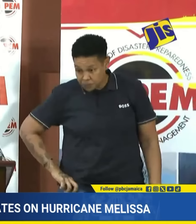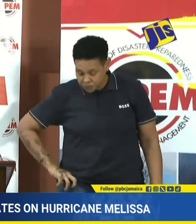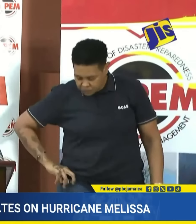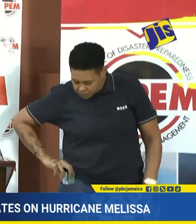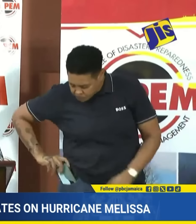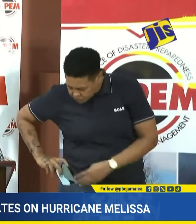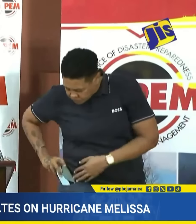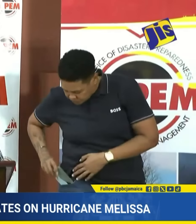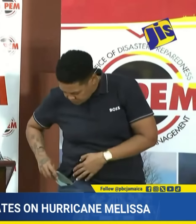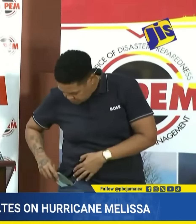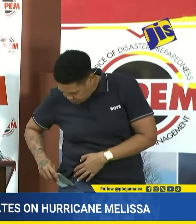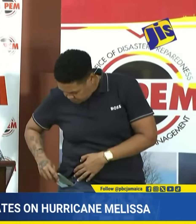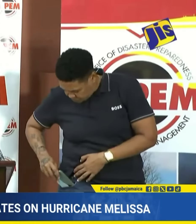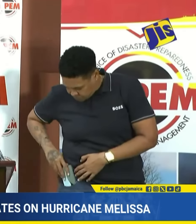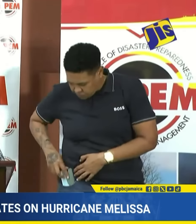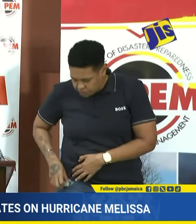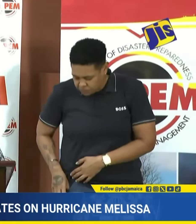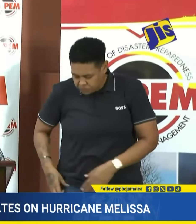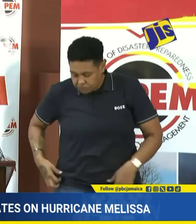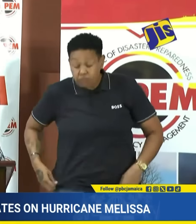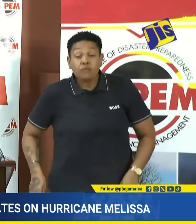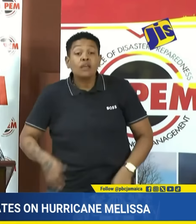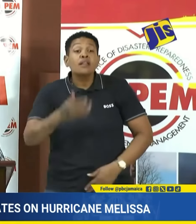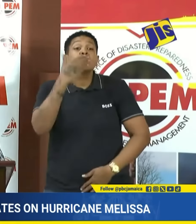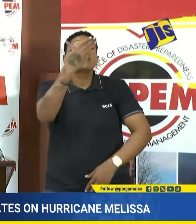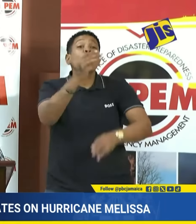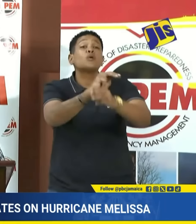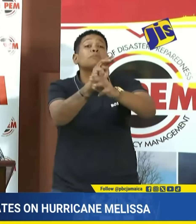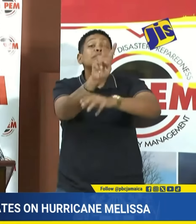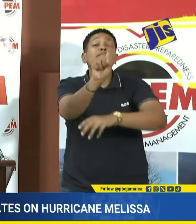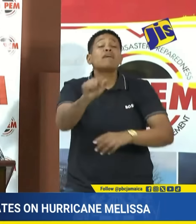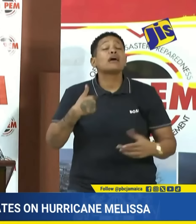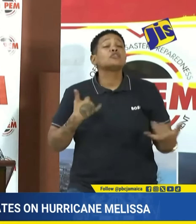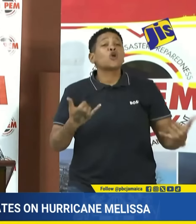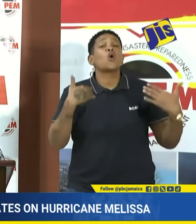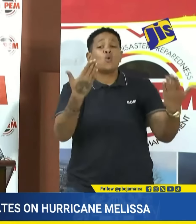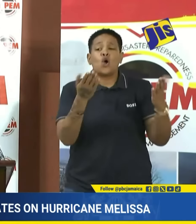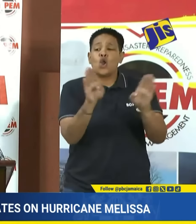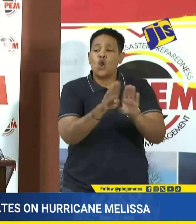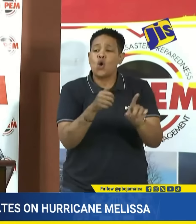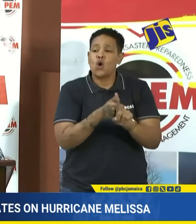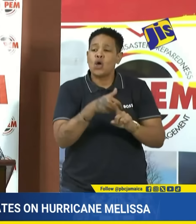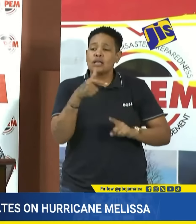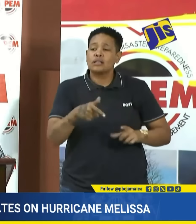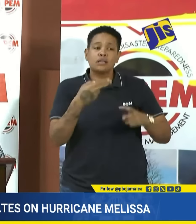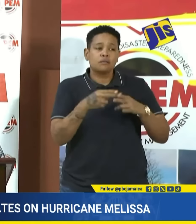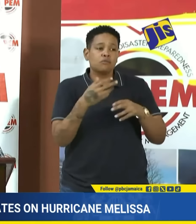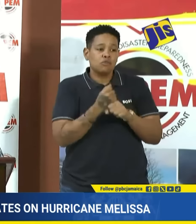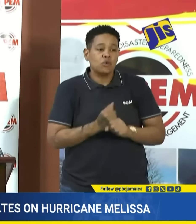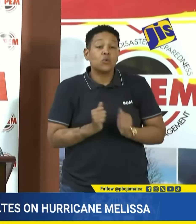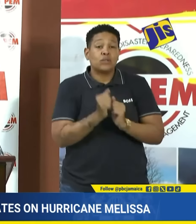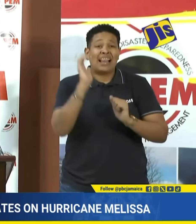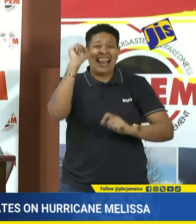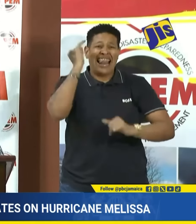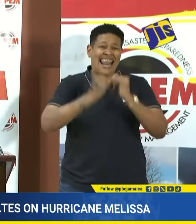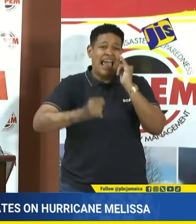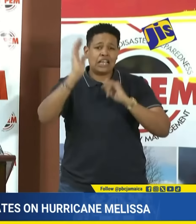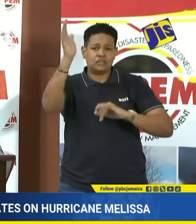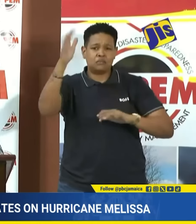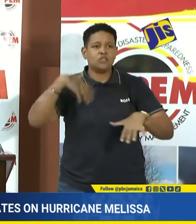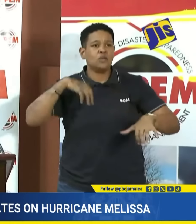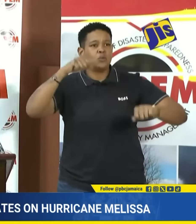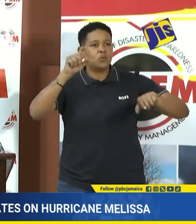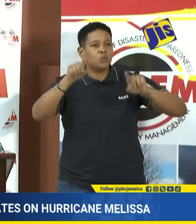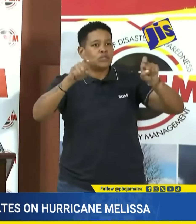Thank you very much, Minister Vaz. And so we are going to close out this briefing with our last presentation, and then we'll